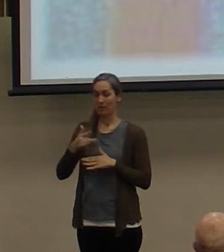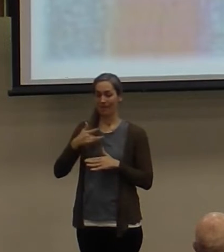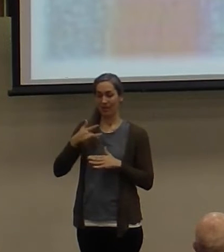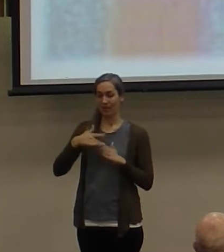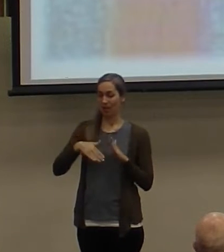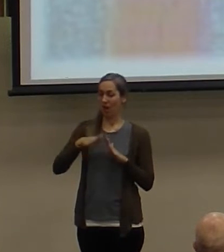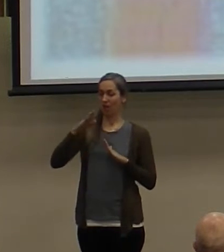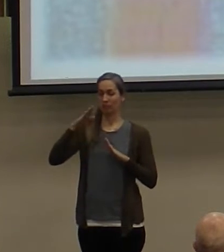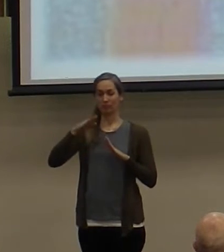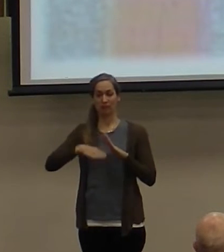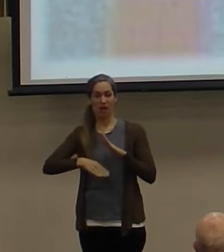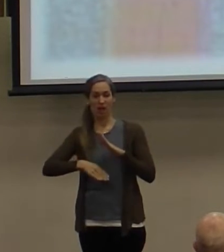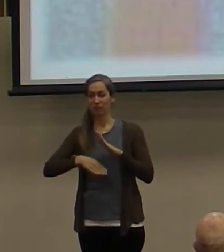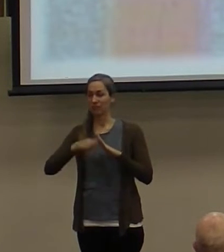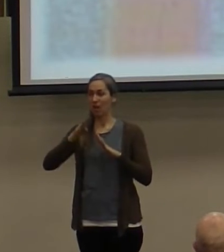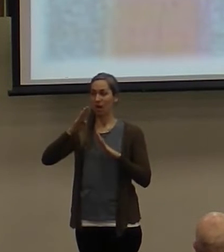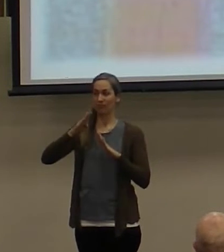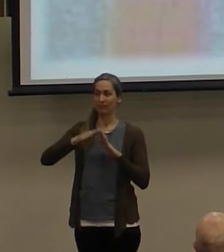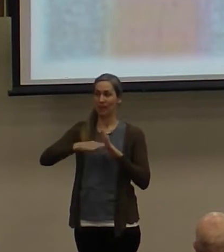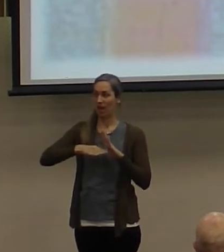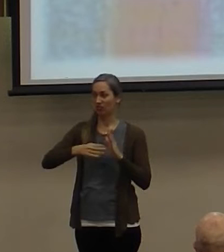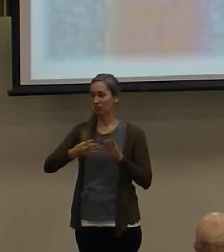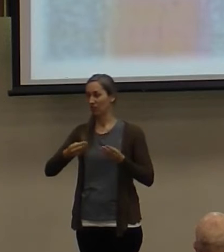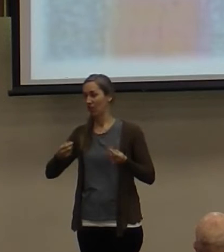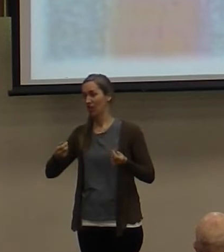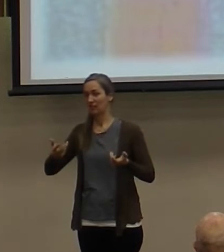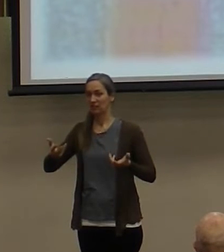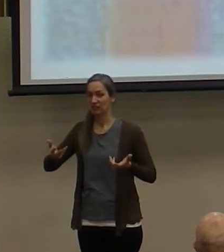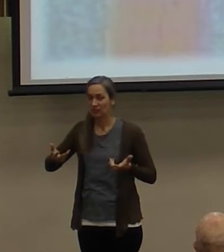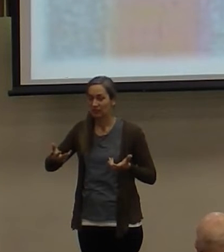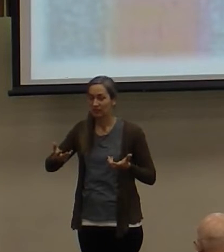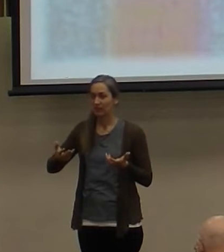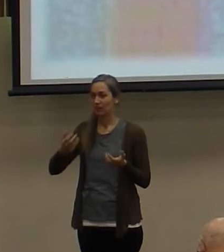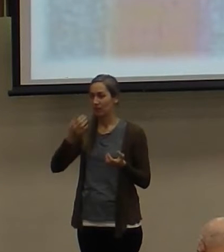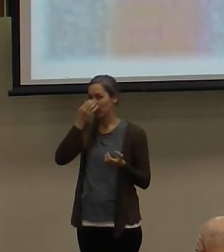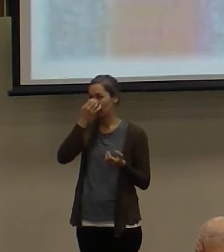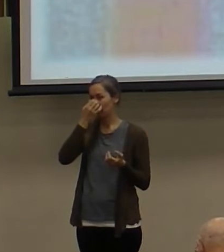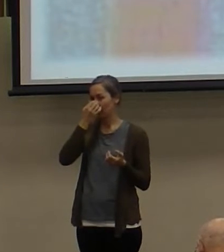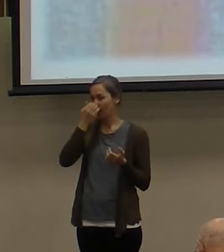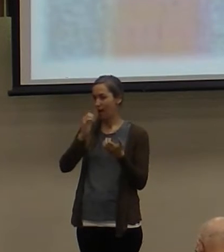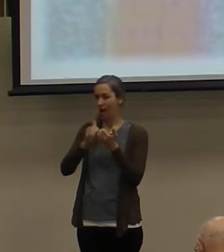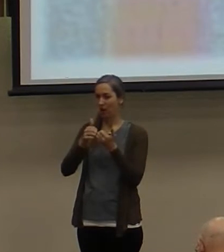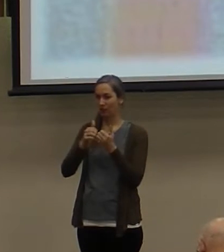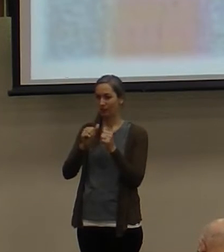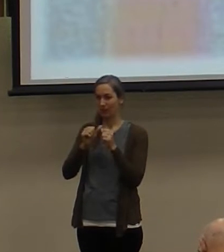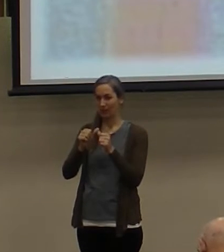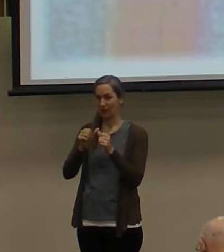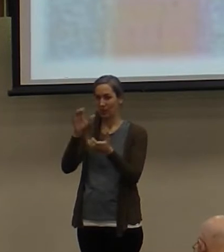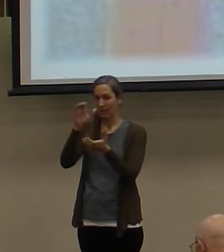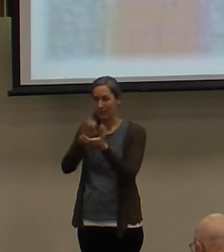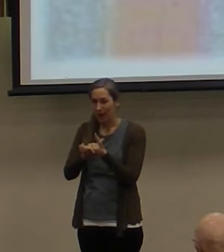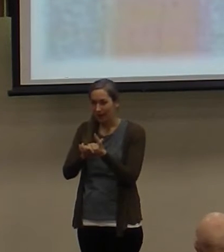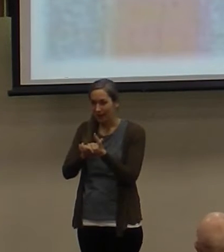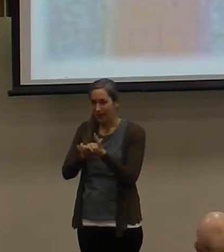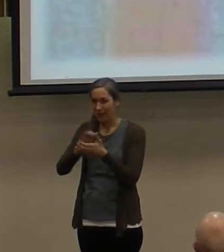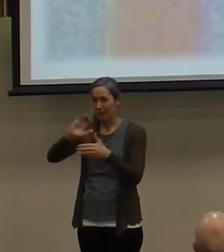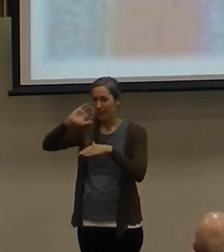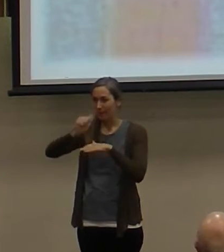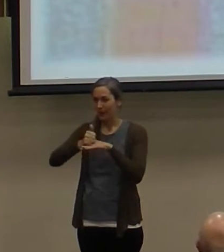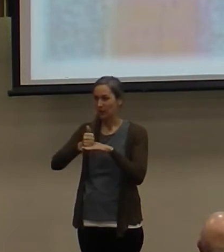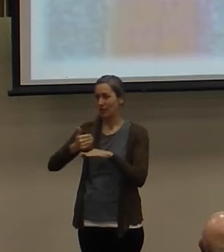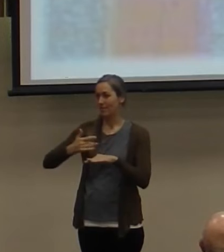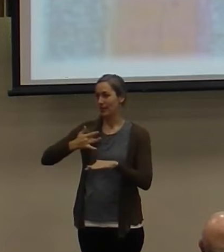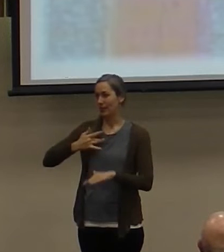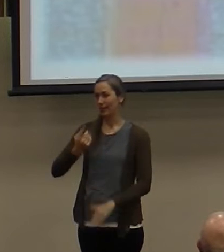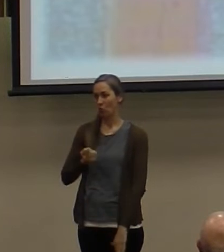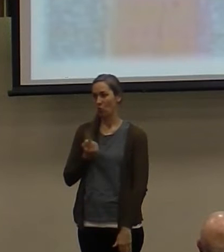they're gone. And so there's no way for us to stay married to one another based just upon romantic